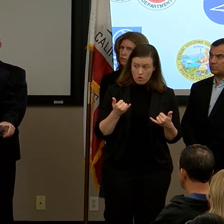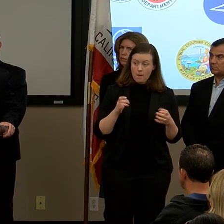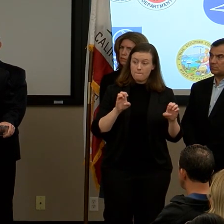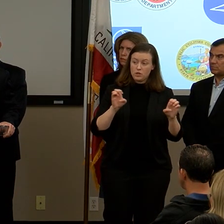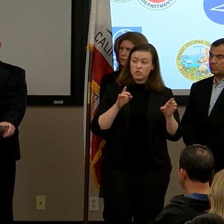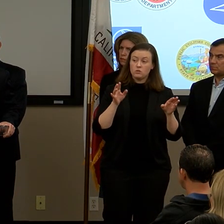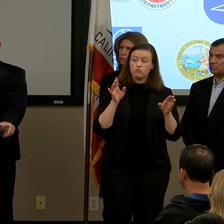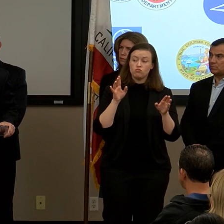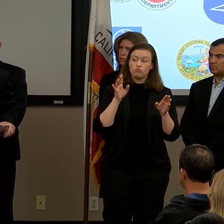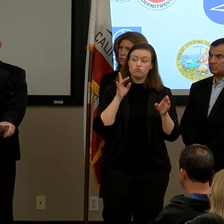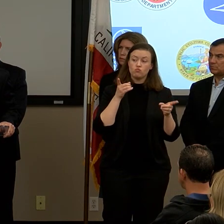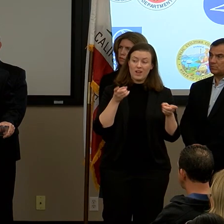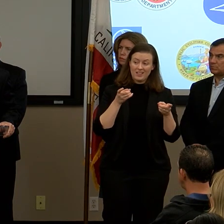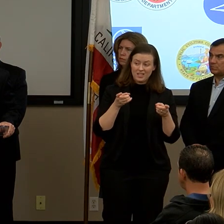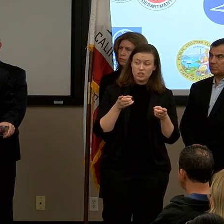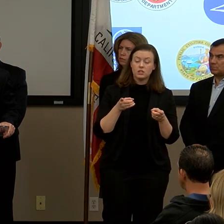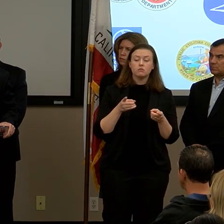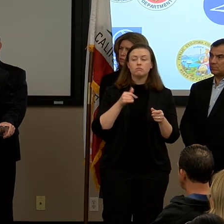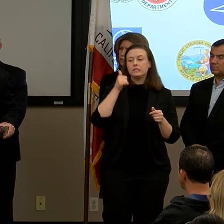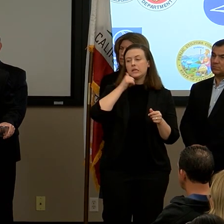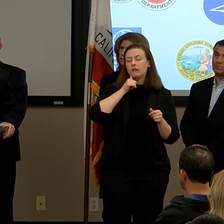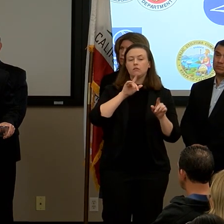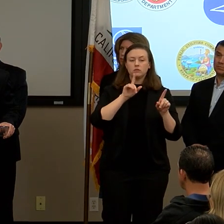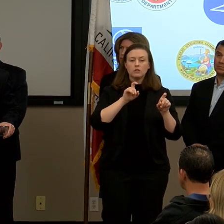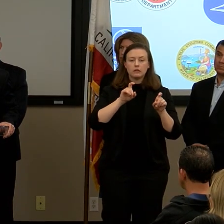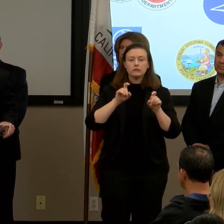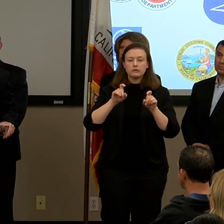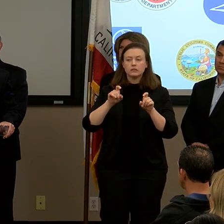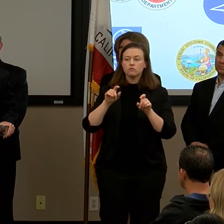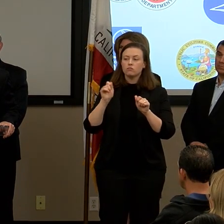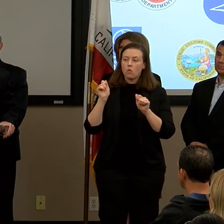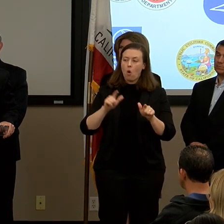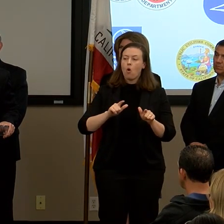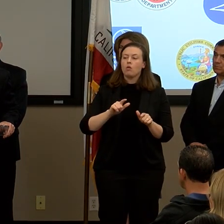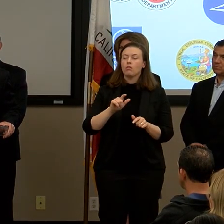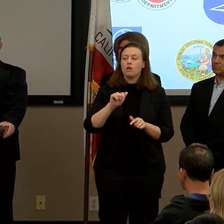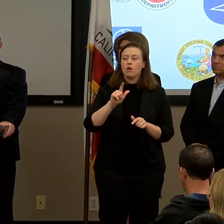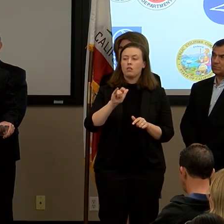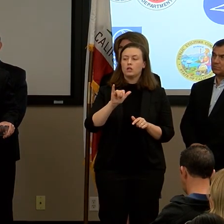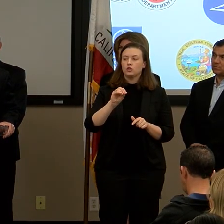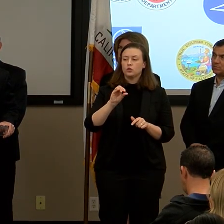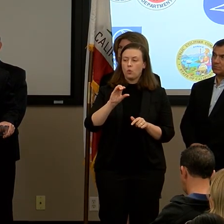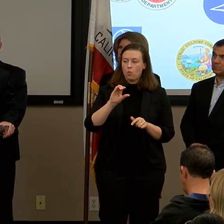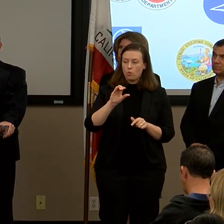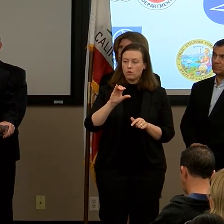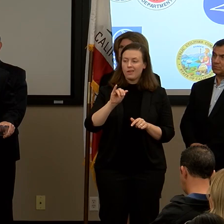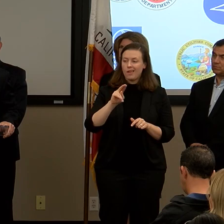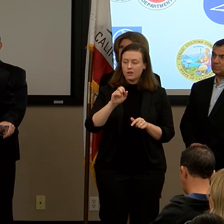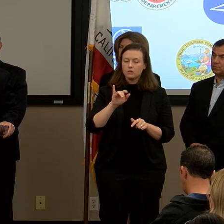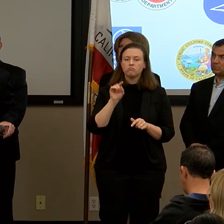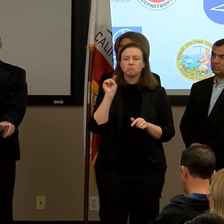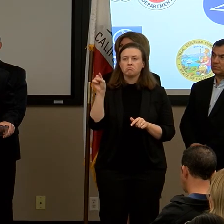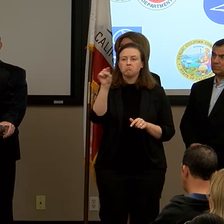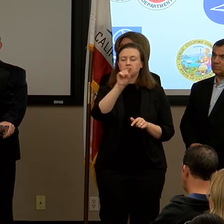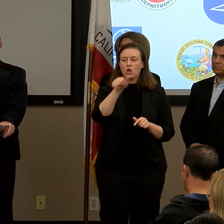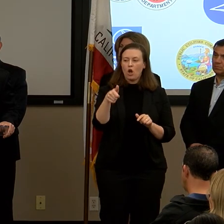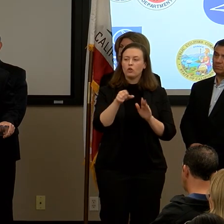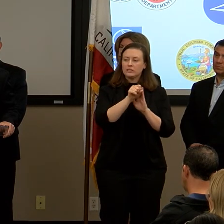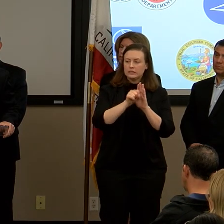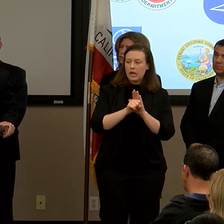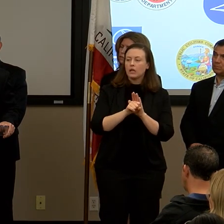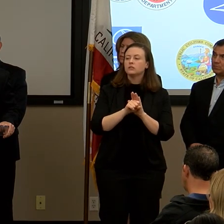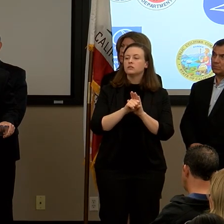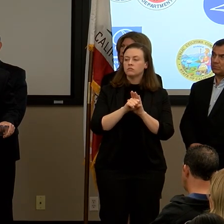regulations, daily testing of all of the wellheads in Aliso Canyon, as well as other facilities in the state, to identify whether there are